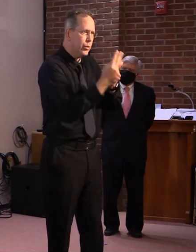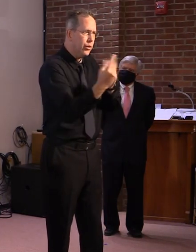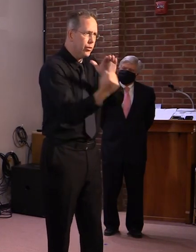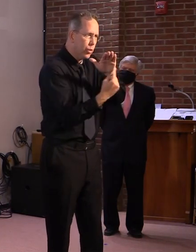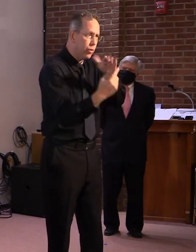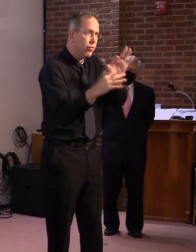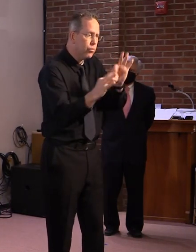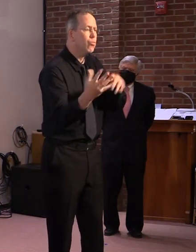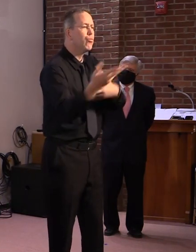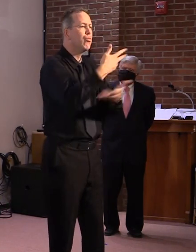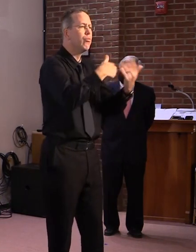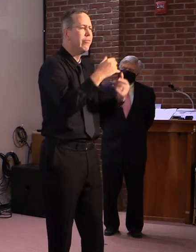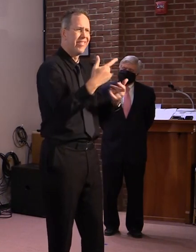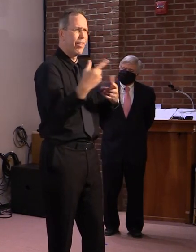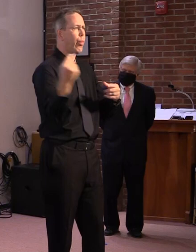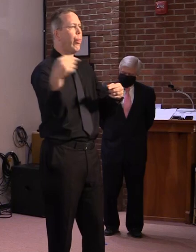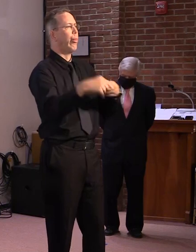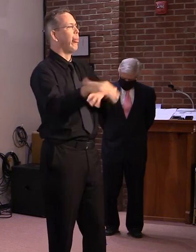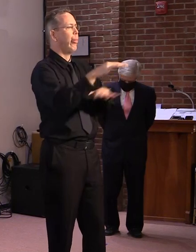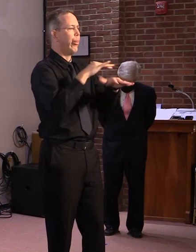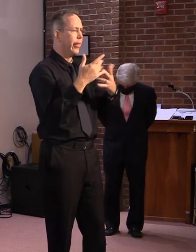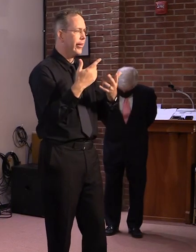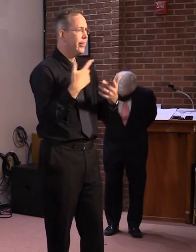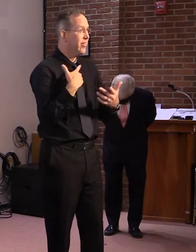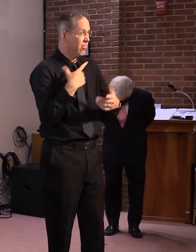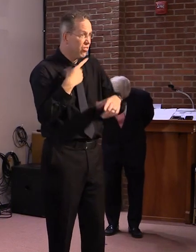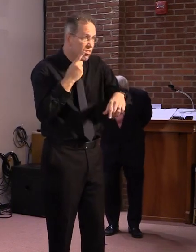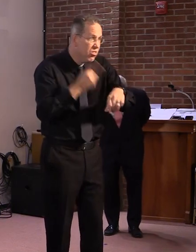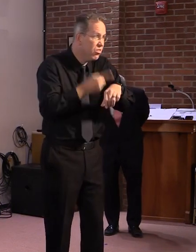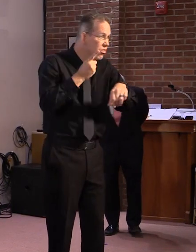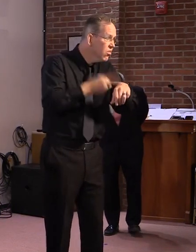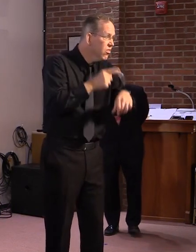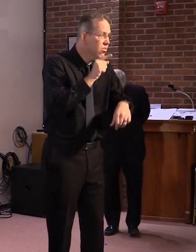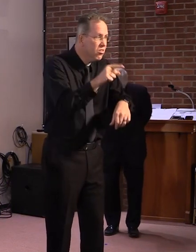issue. Commissioner Sherling, are you aware of anything?